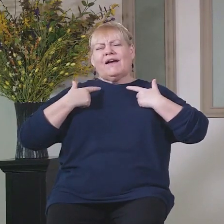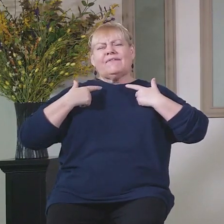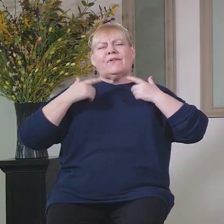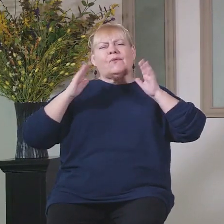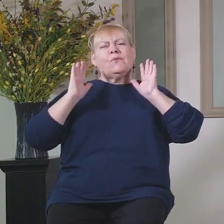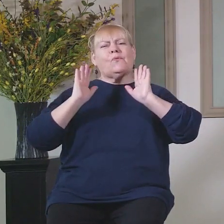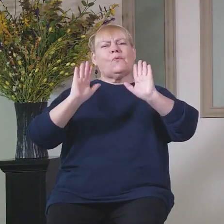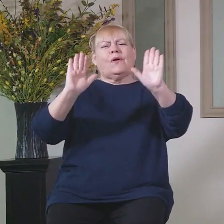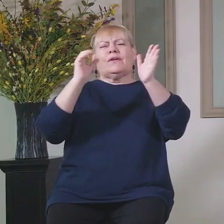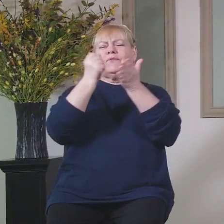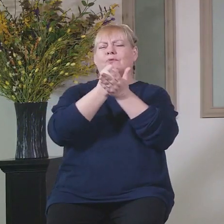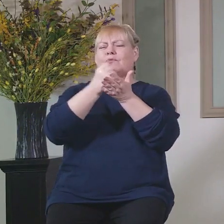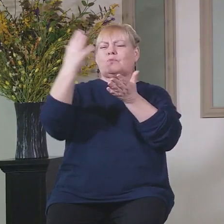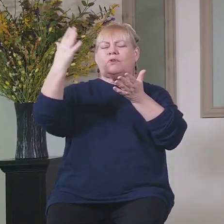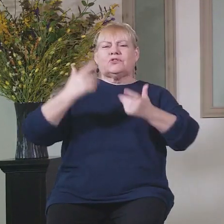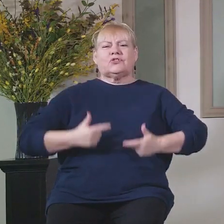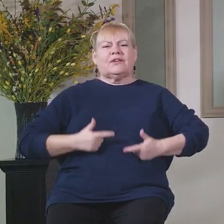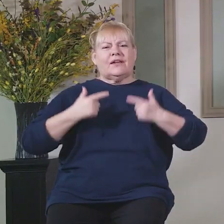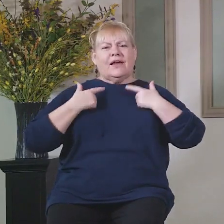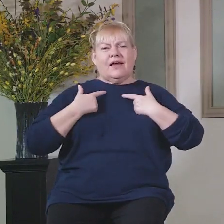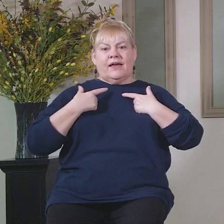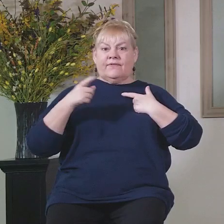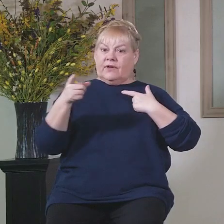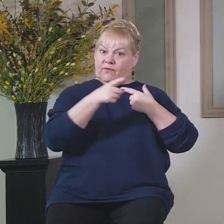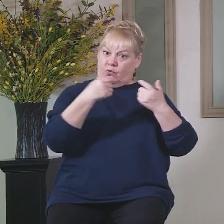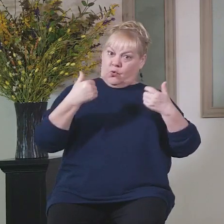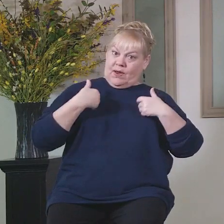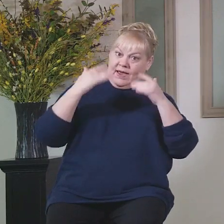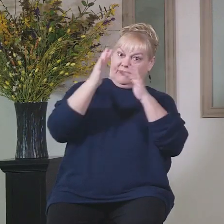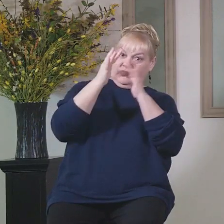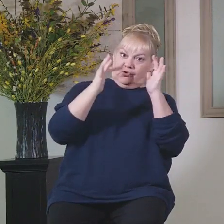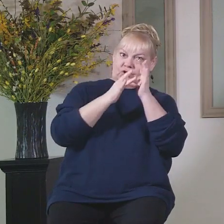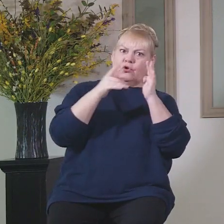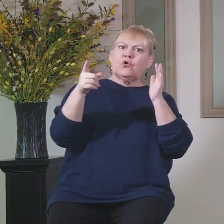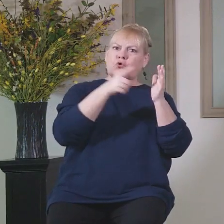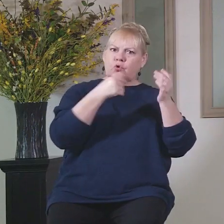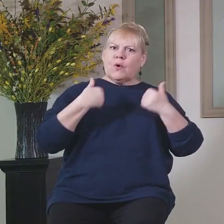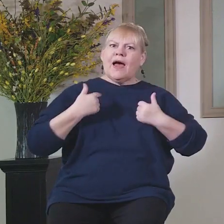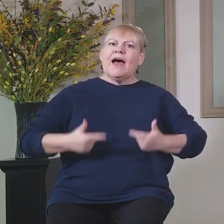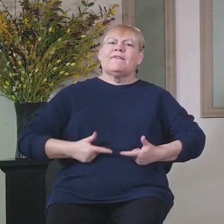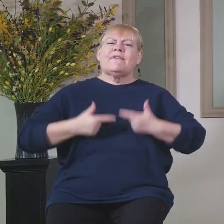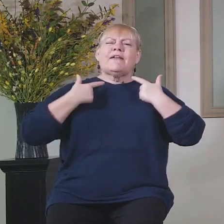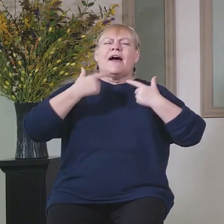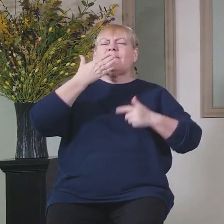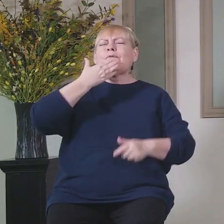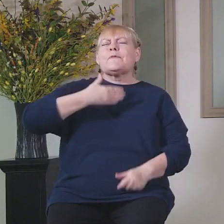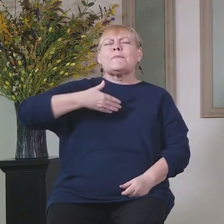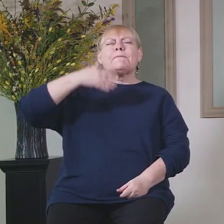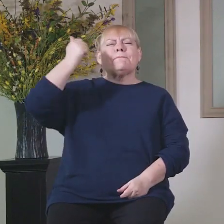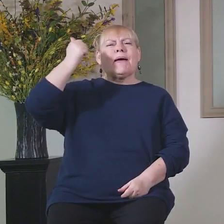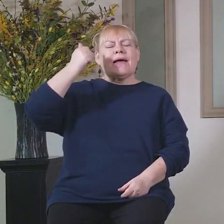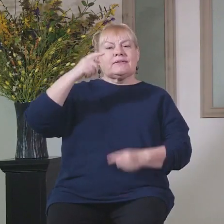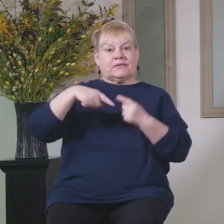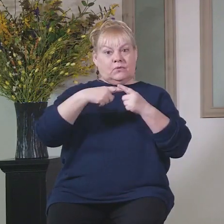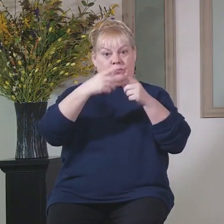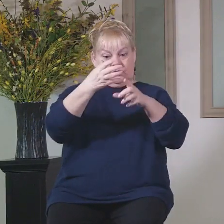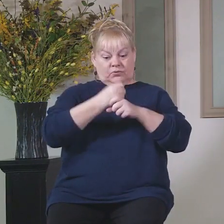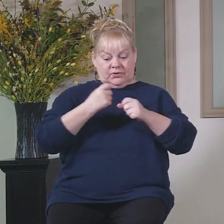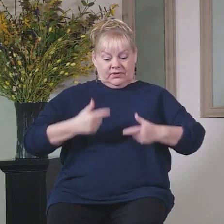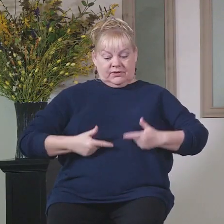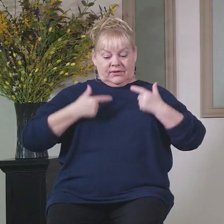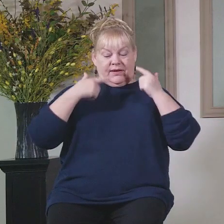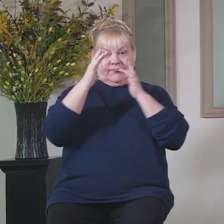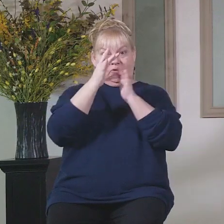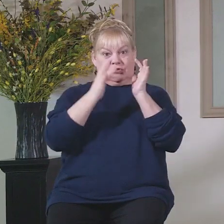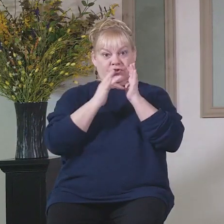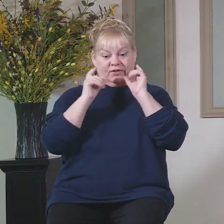abundantly." When you have Jesus, you have life to the full. And when you receive the life that Jesus